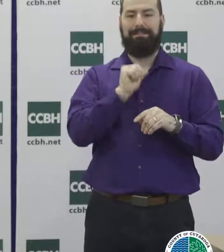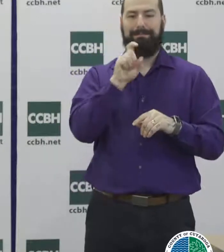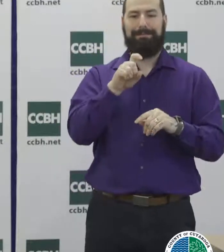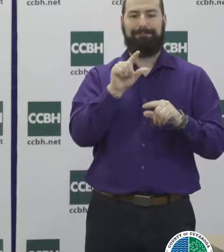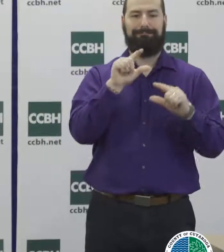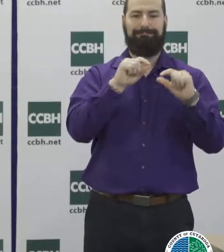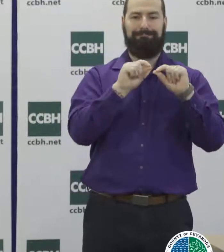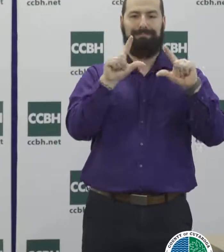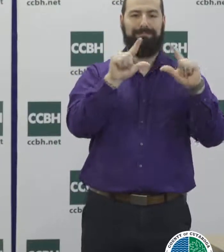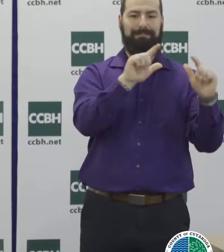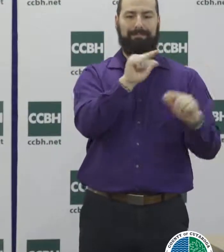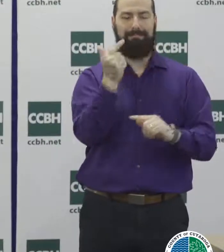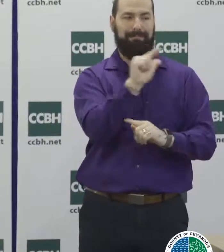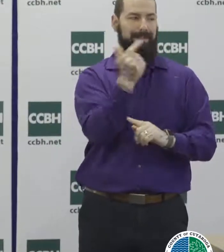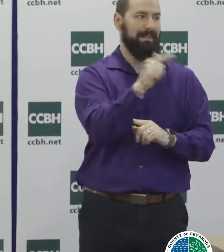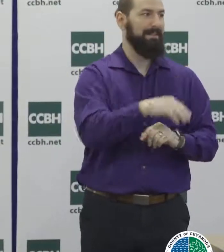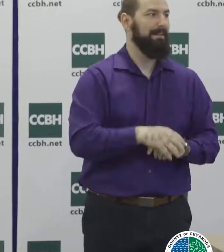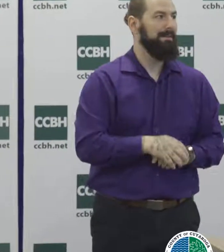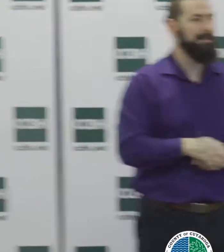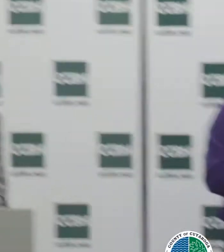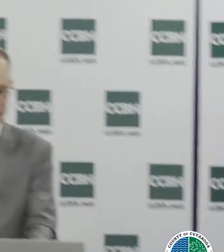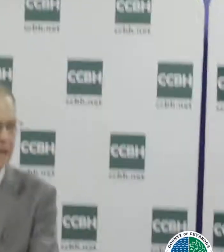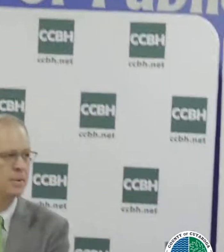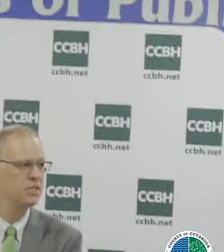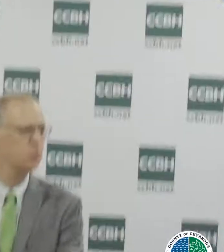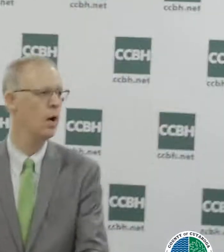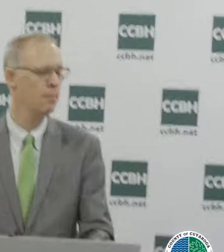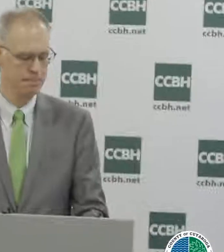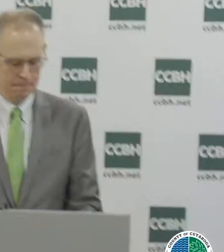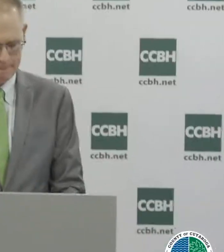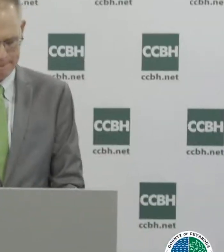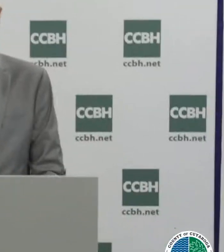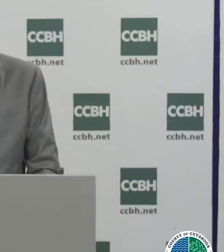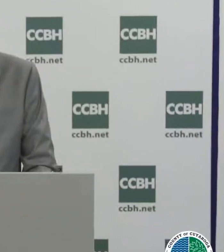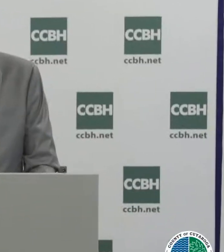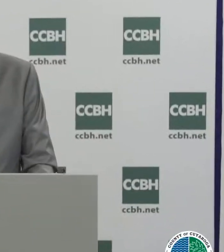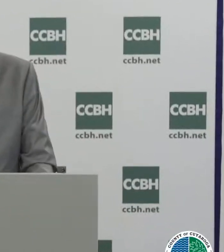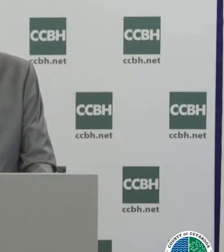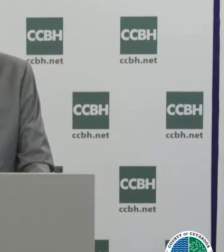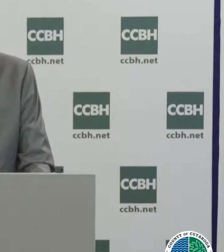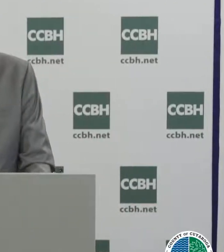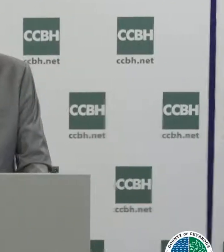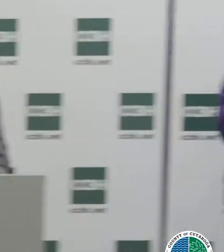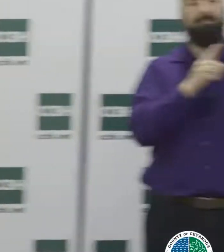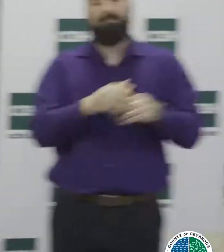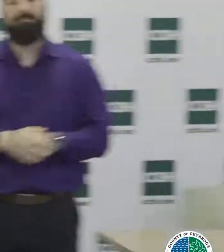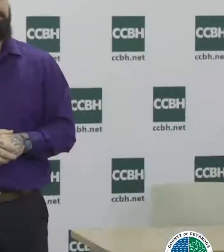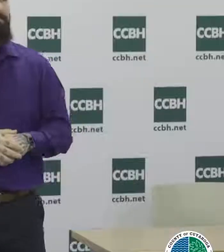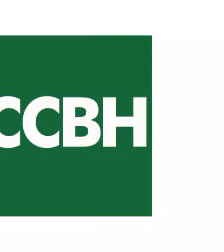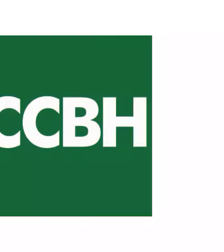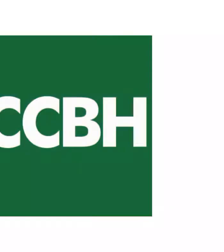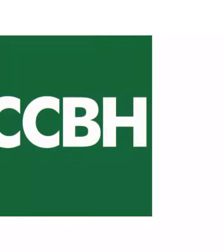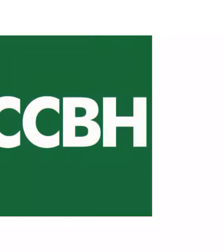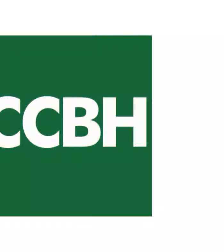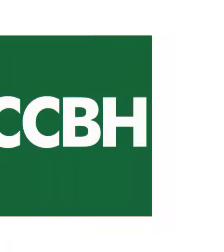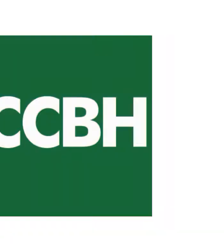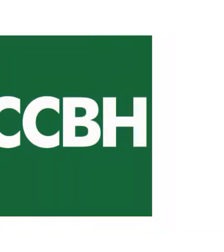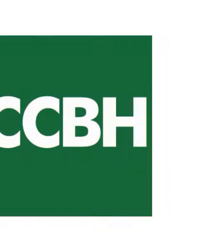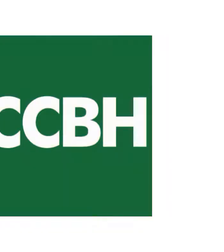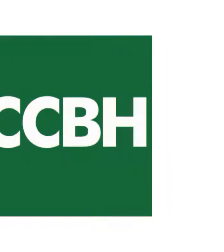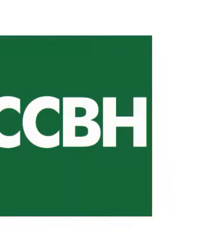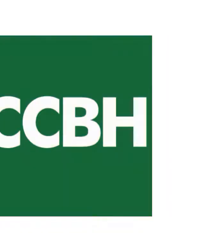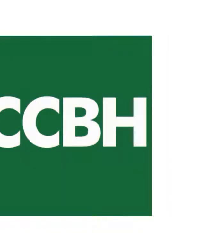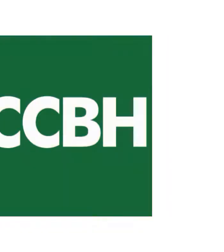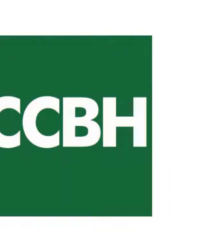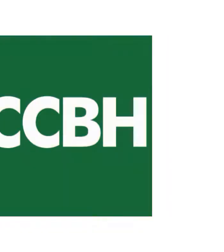that we'll have brought forward that will include Dr. Gullett's comments as well. So what you see up here,